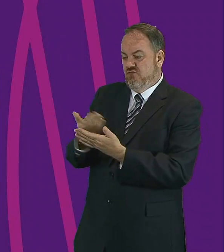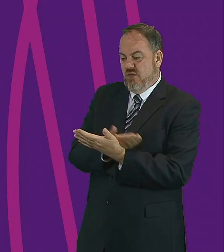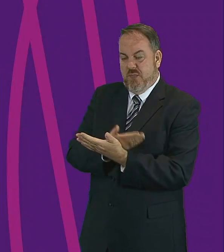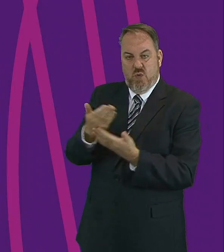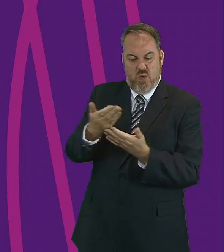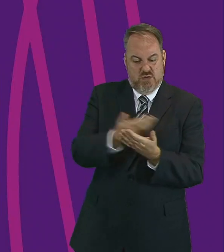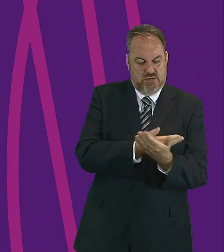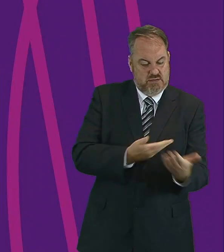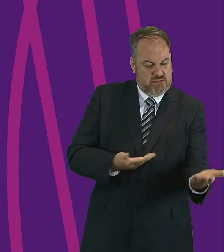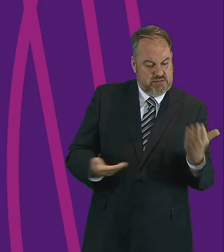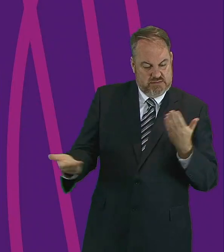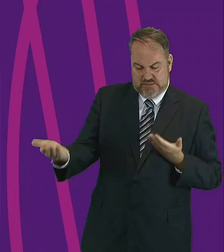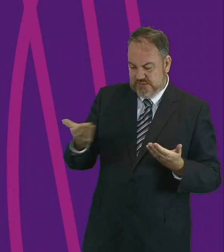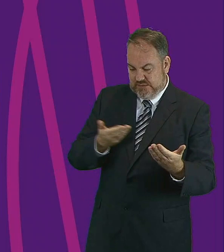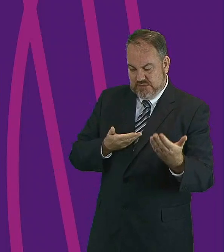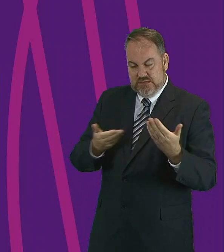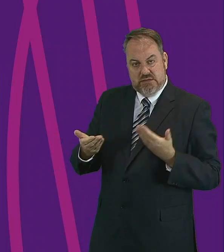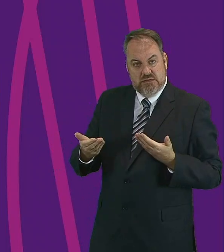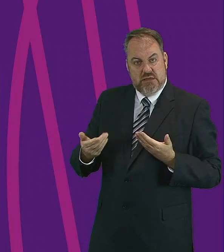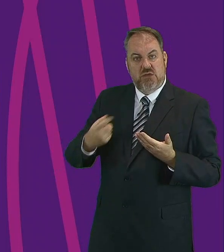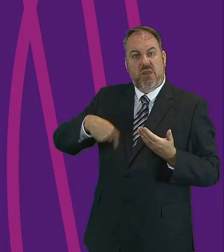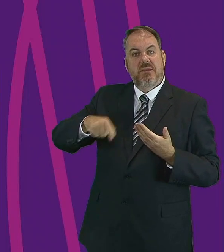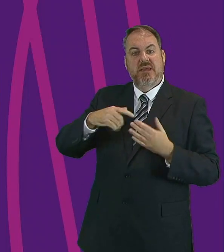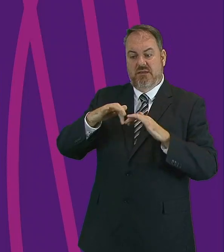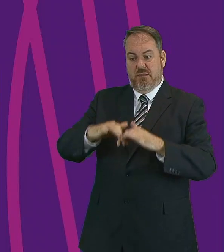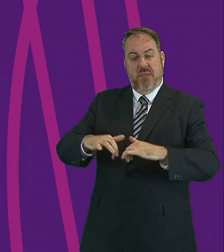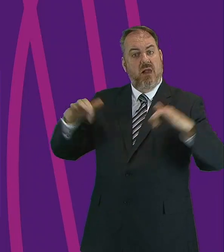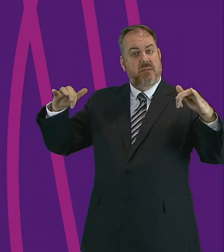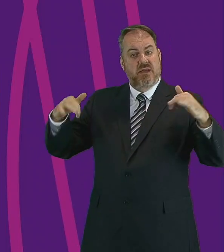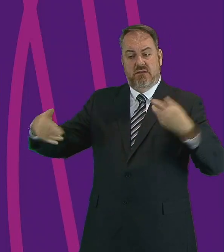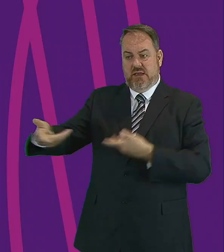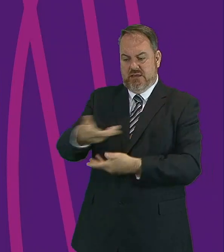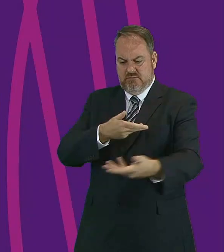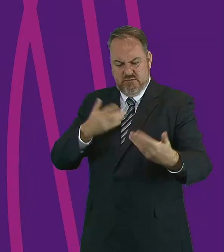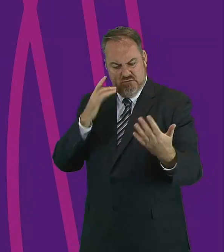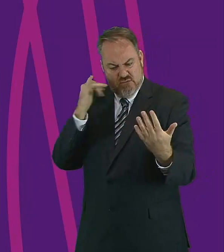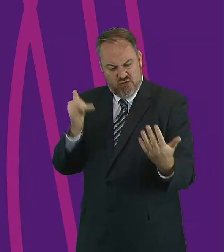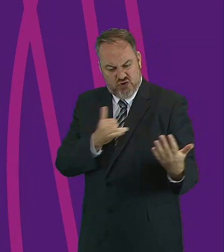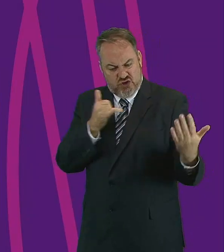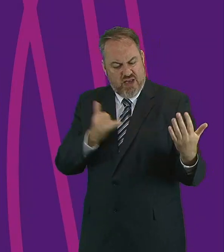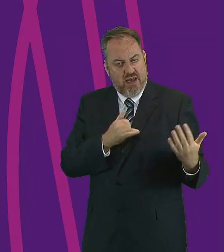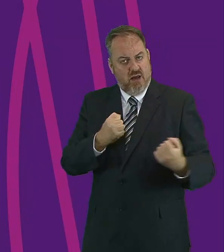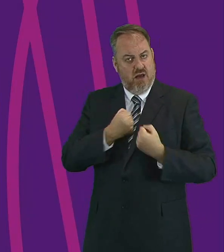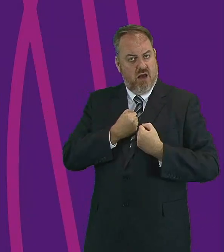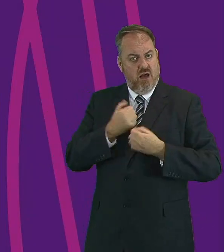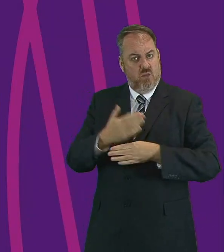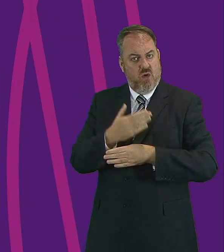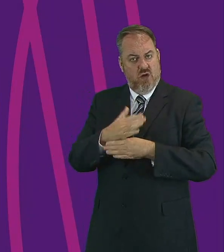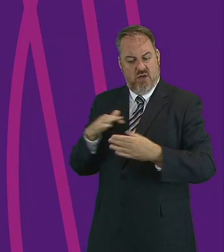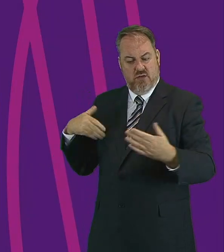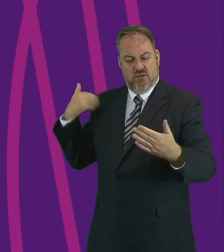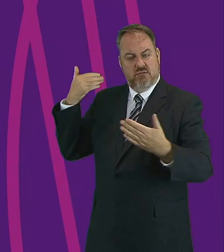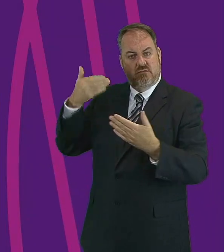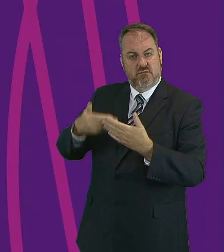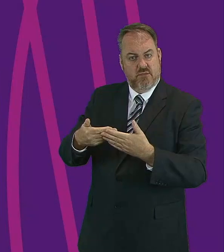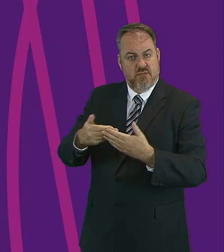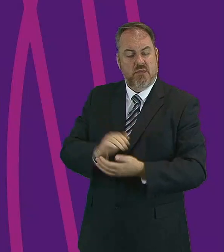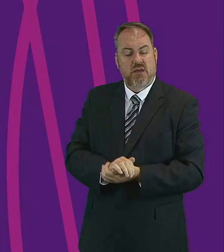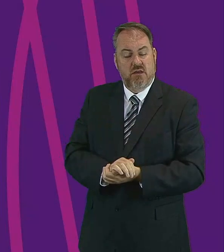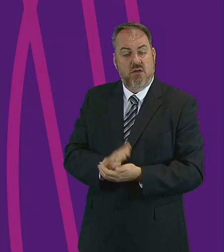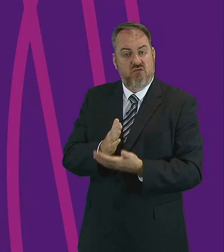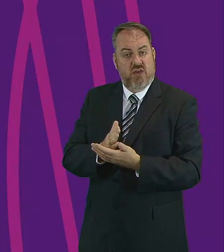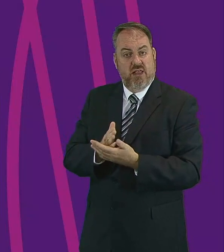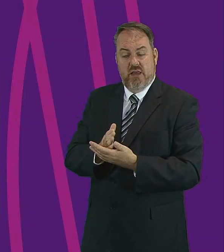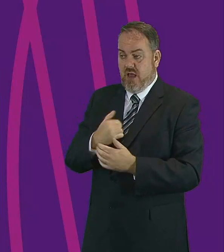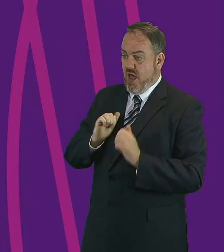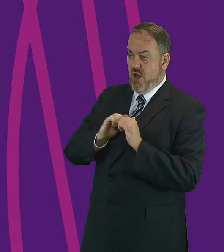allow Parliament to properly scrutinise that, and I think that is important. On the issue of a national care service, I do agree, and I